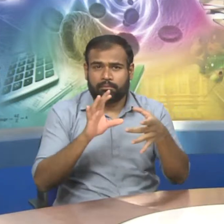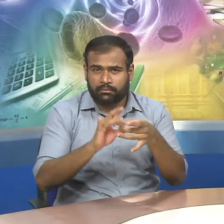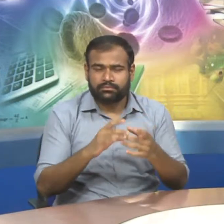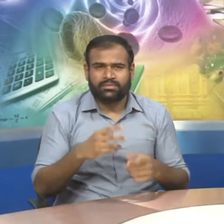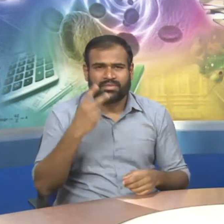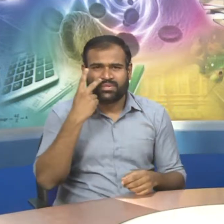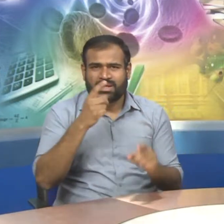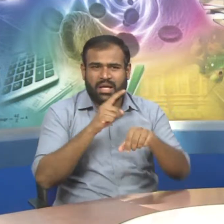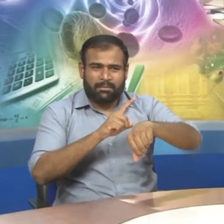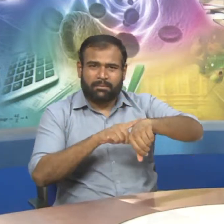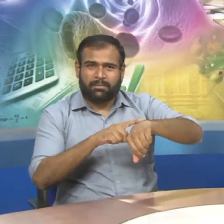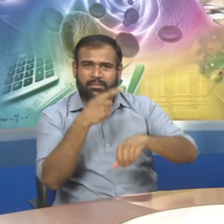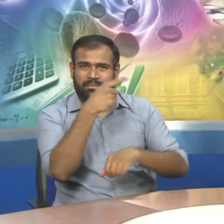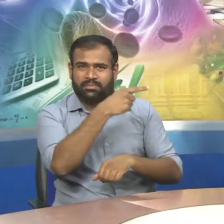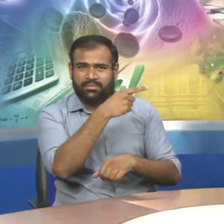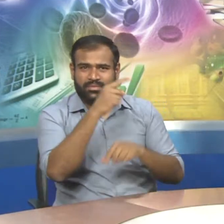Now, when we talk about time sign,